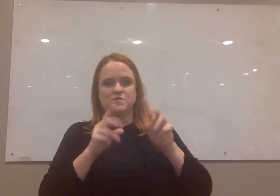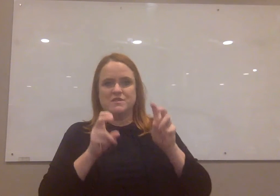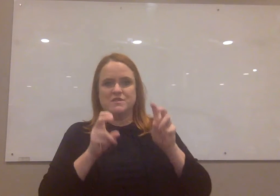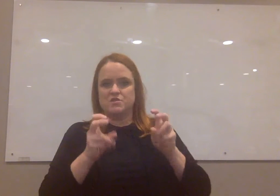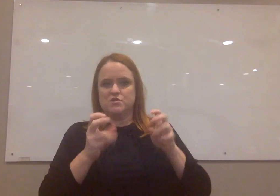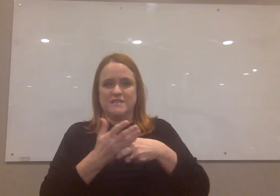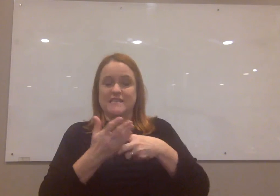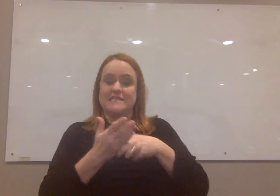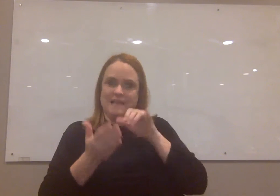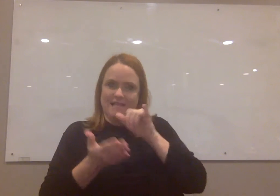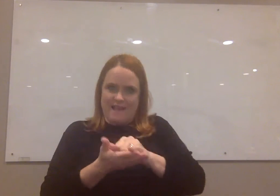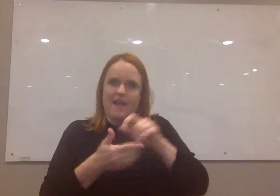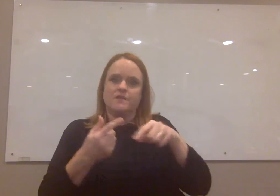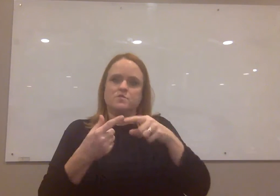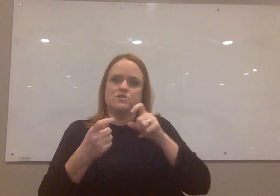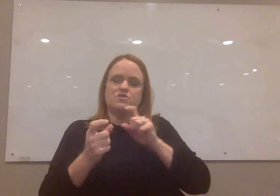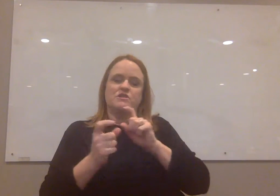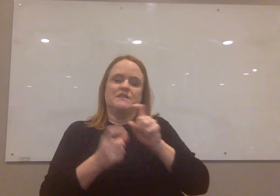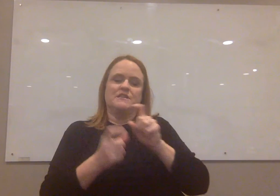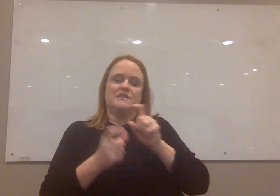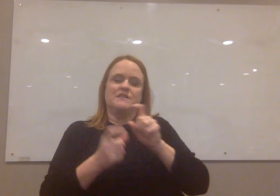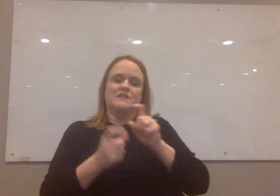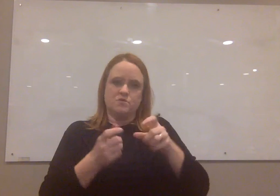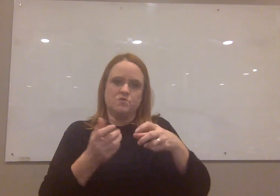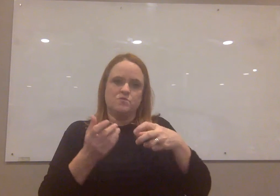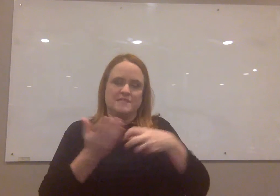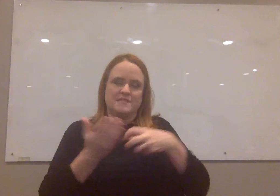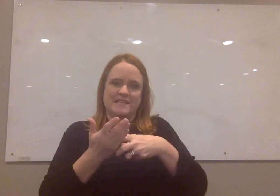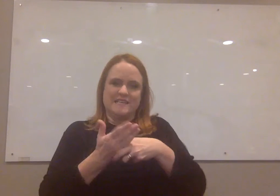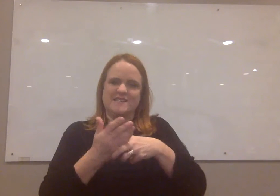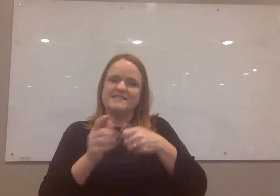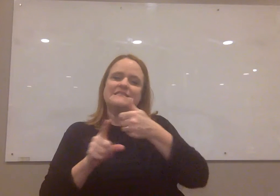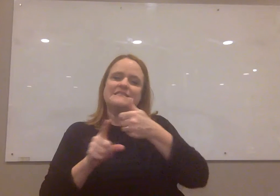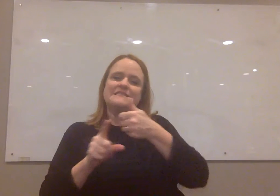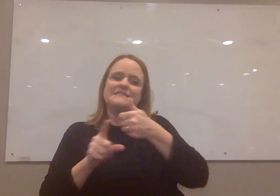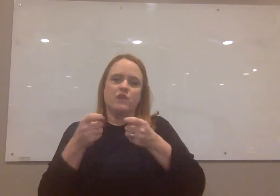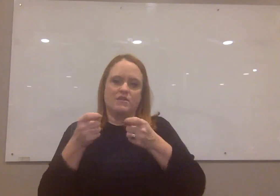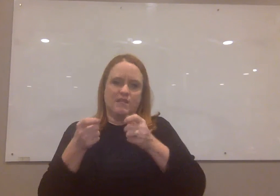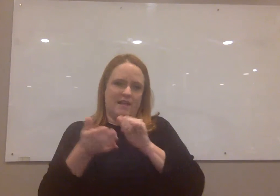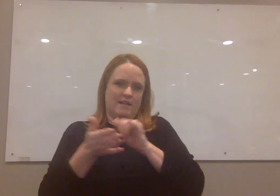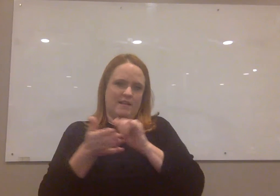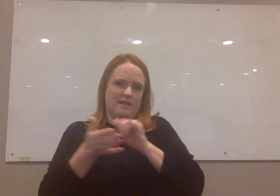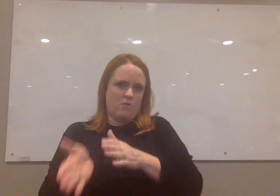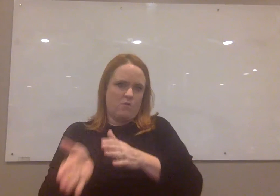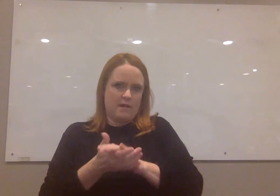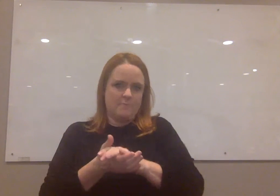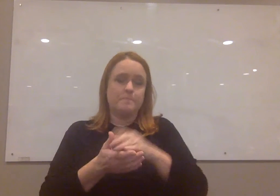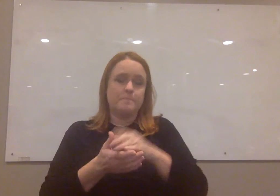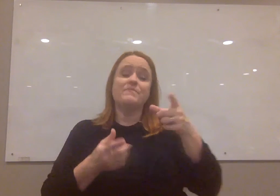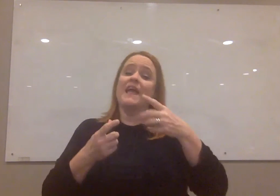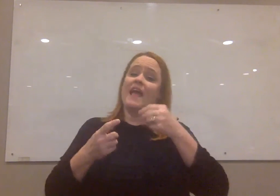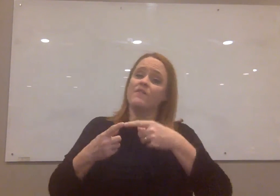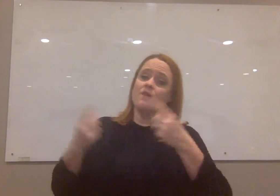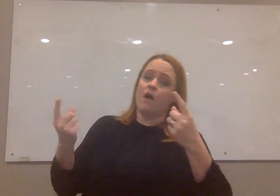tickets. Yeah. So it's self-regulating that way. So, and then the other thing, kind of the counterpoint to what you just said, though,